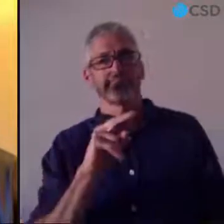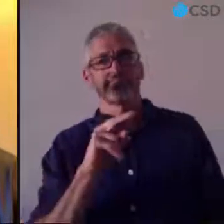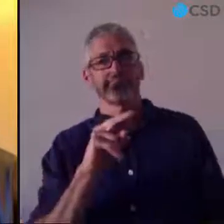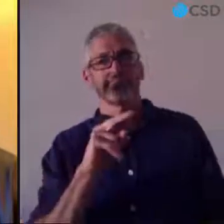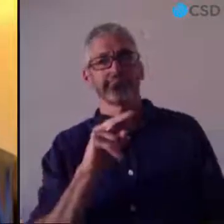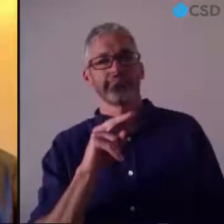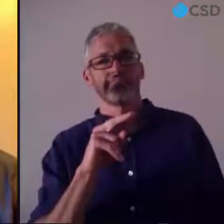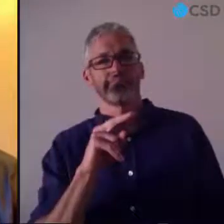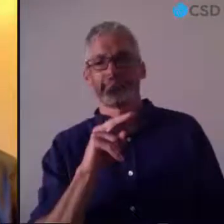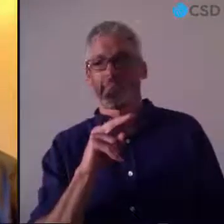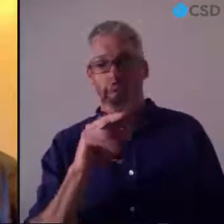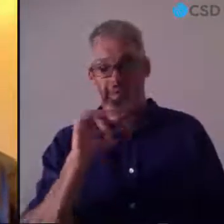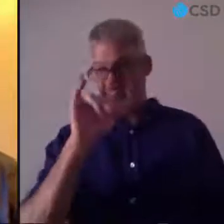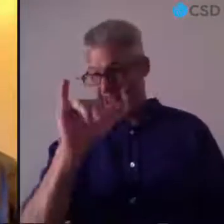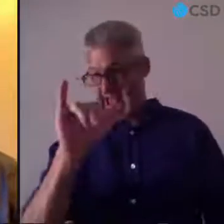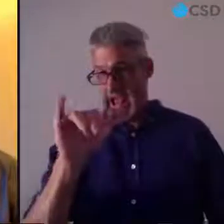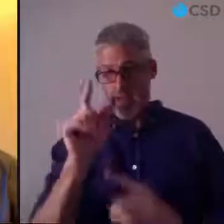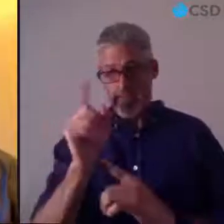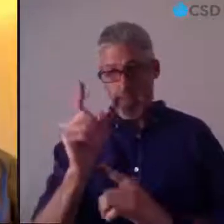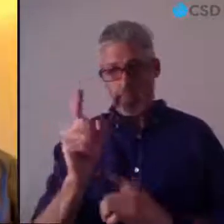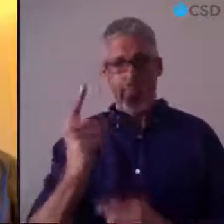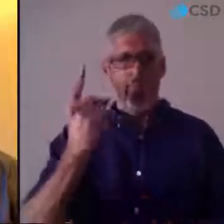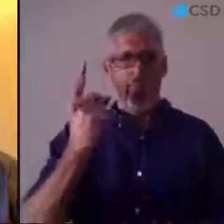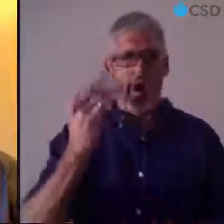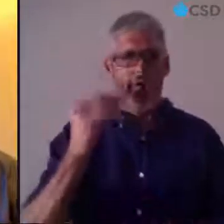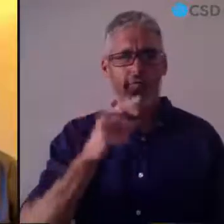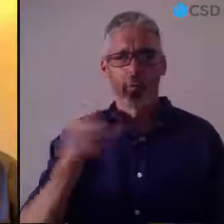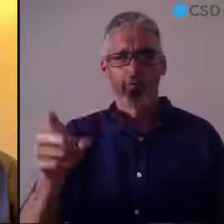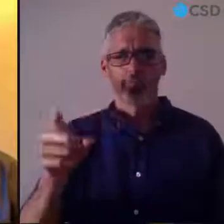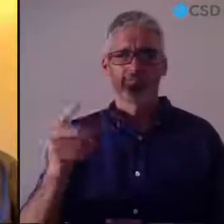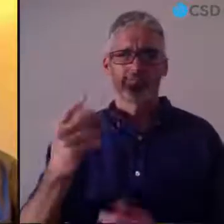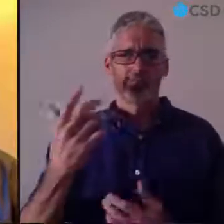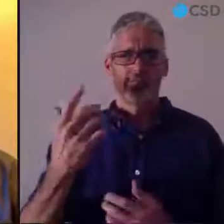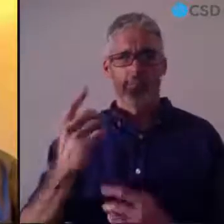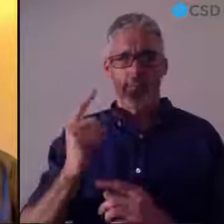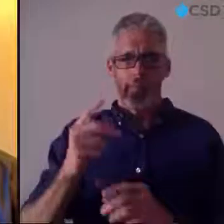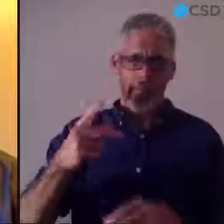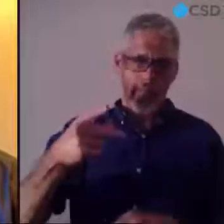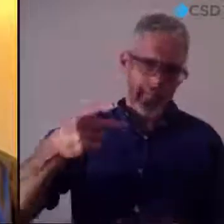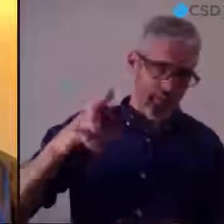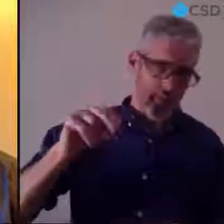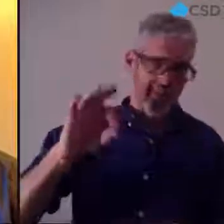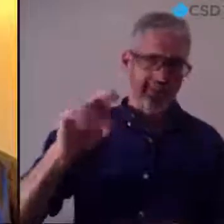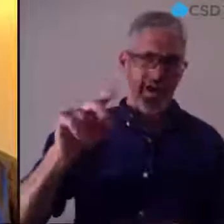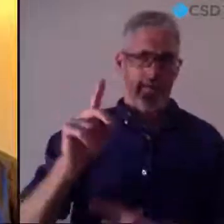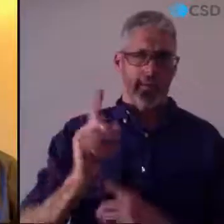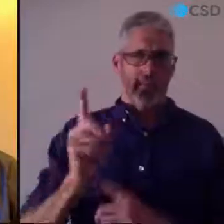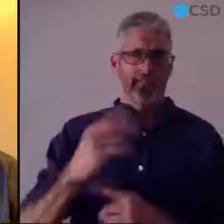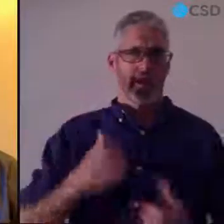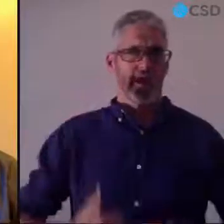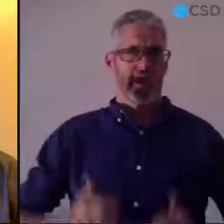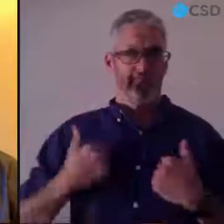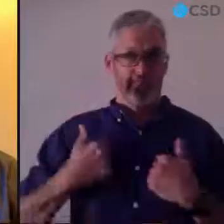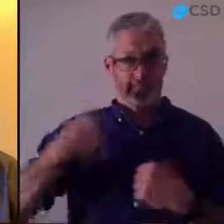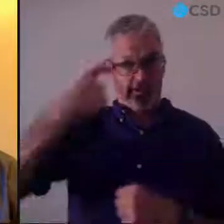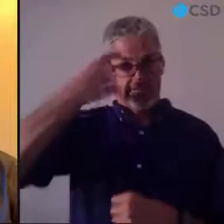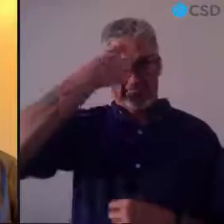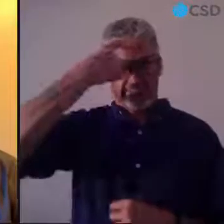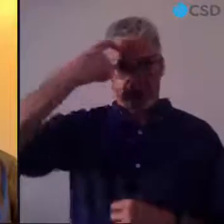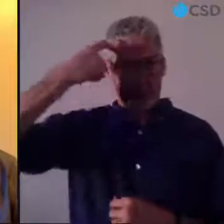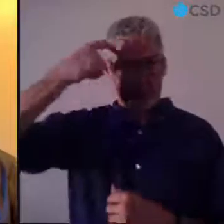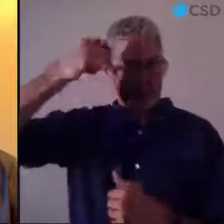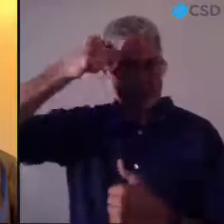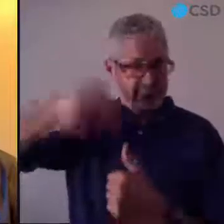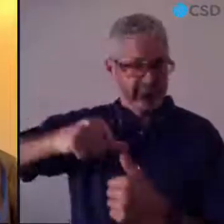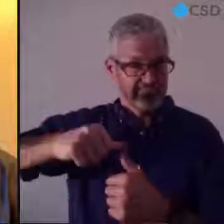right? And I paused, and in that moment, that moment was just one of those